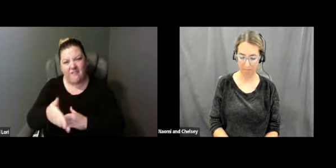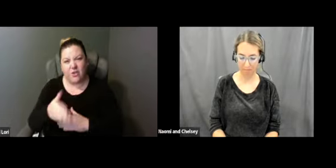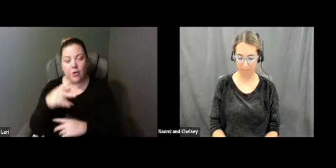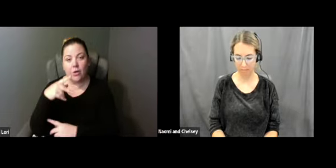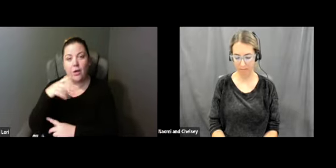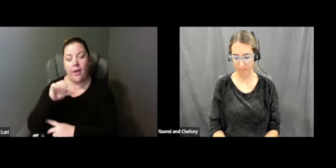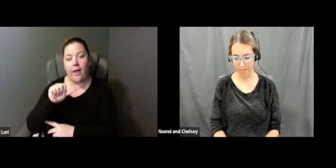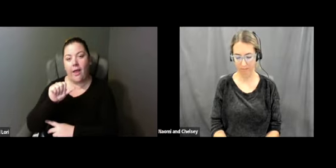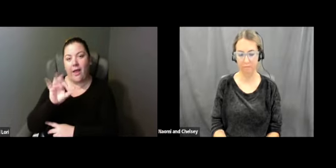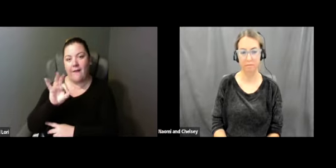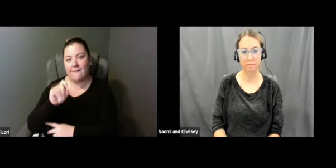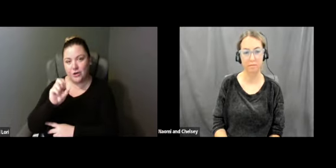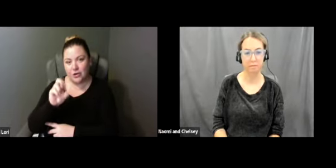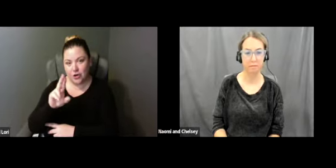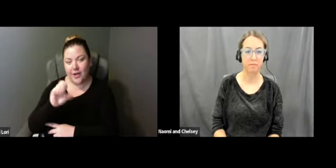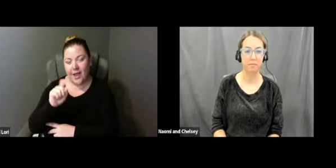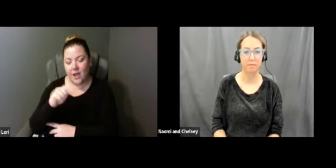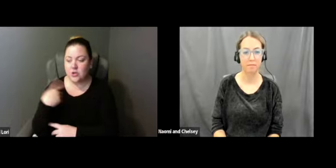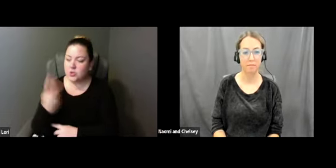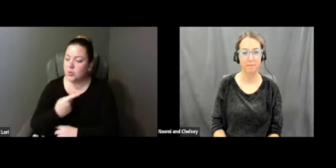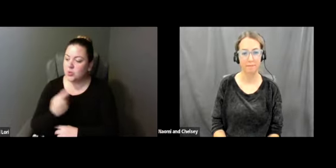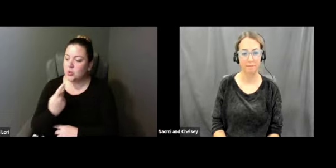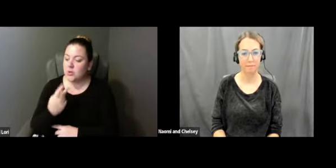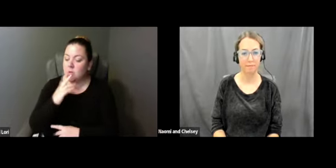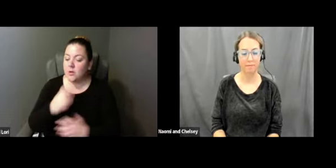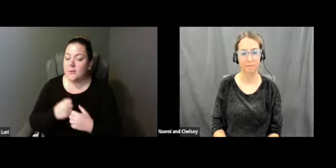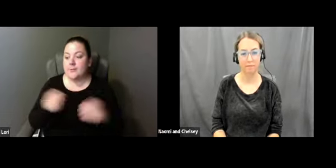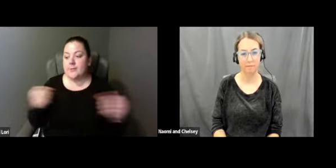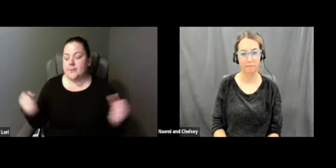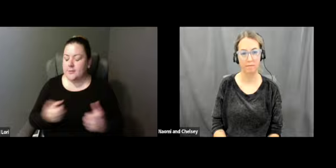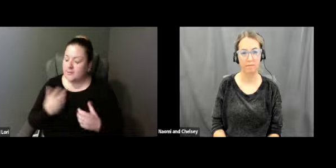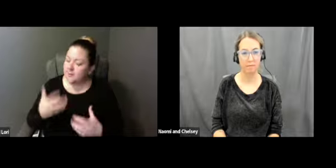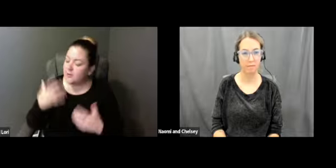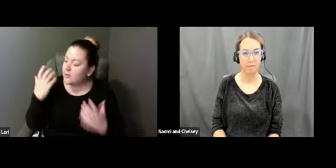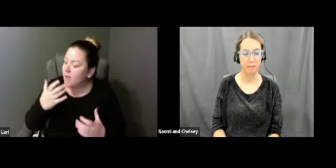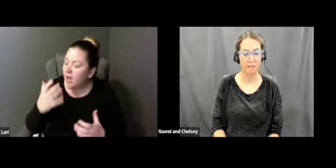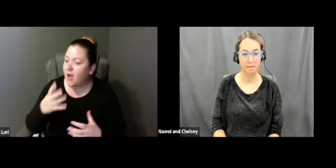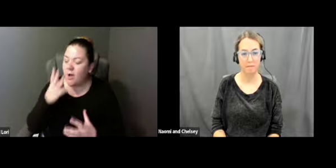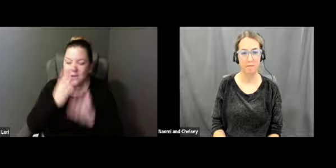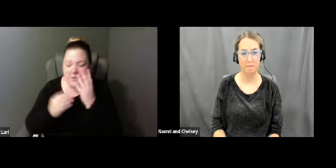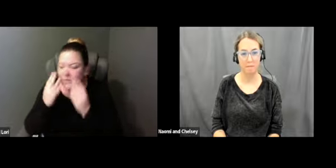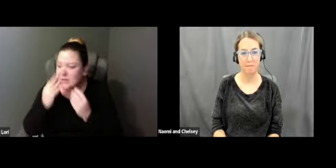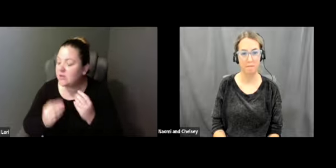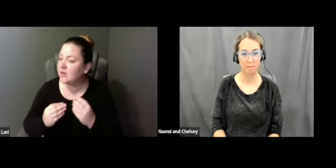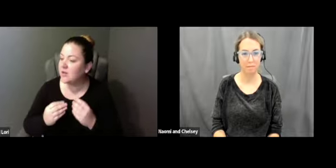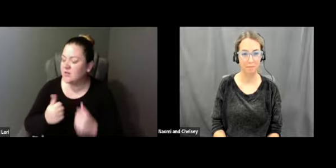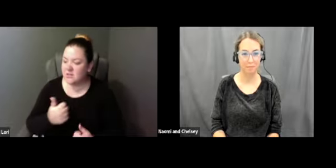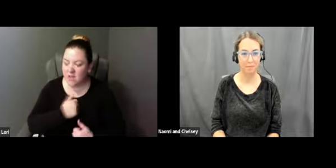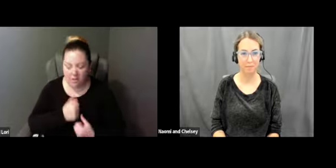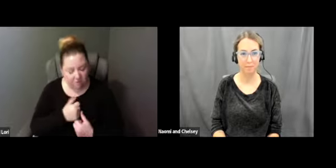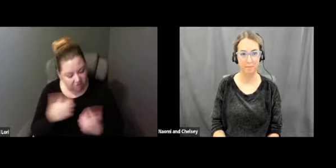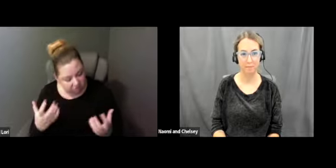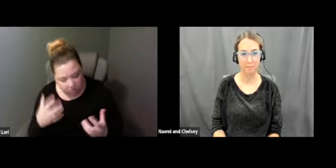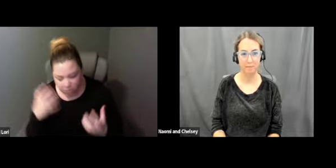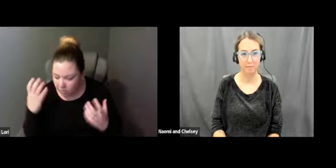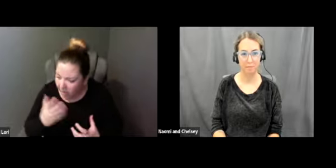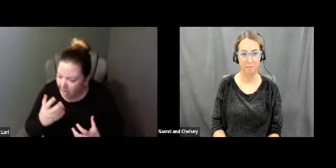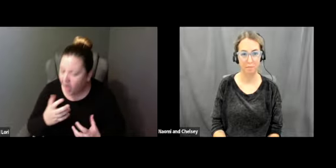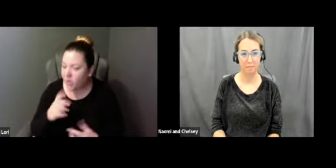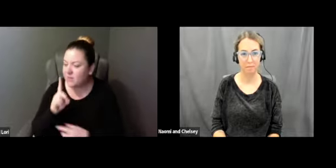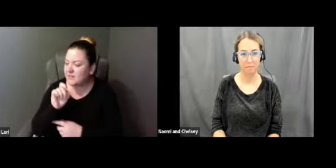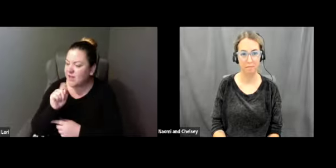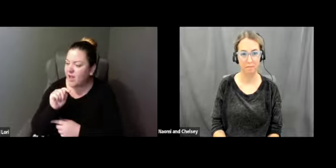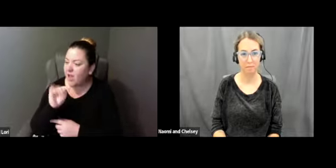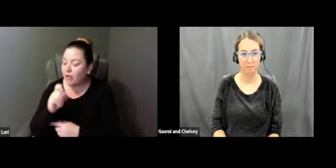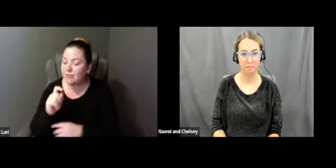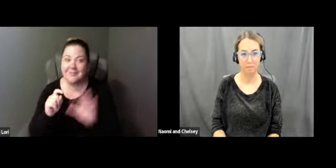the struggles that we face, whether it's because of interpreting or biases or diet culture that's kind of coming to the surface for us, which we